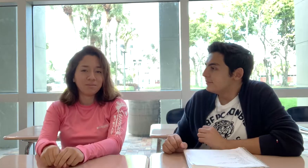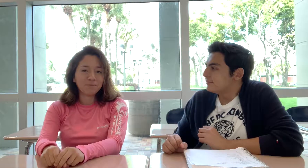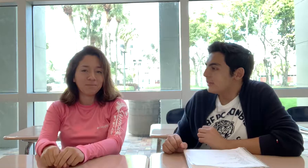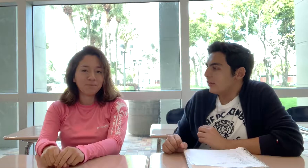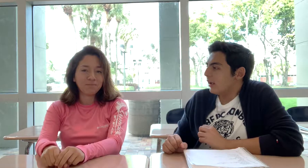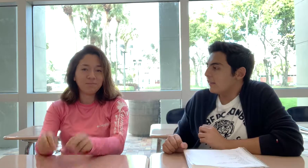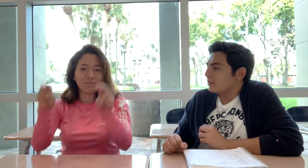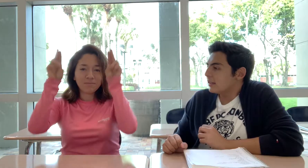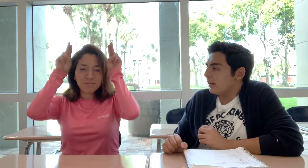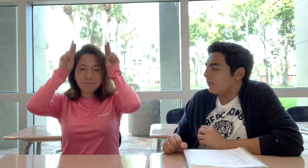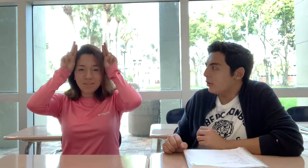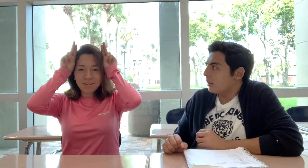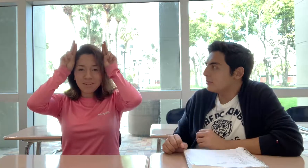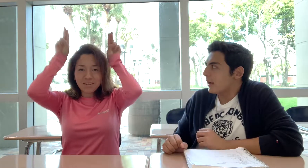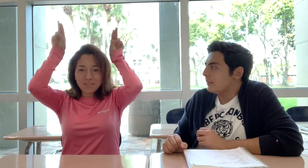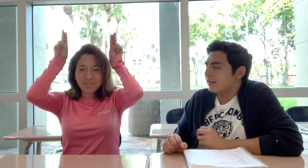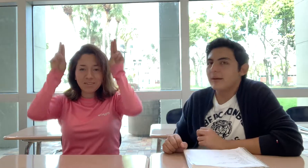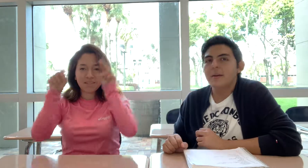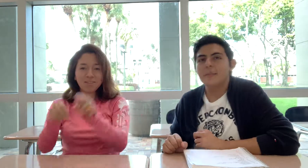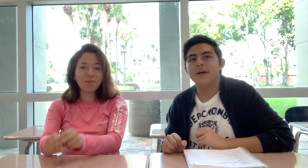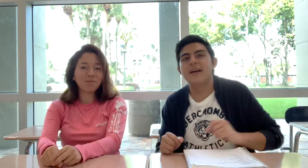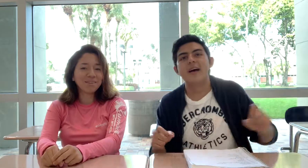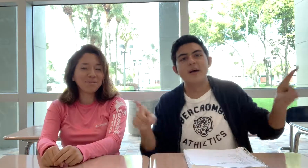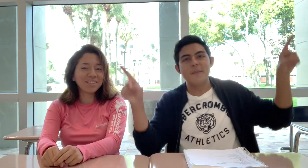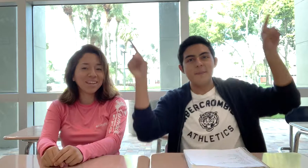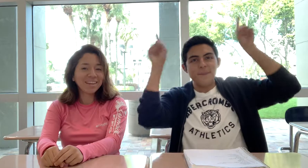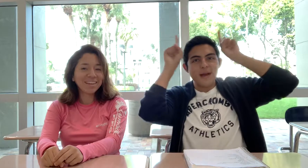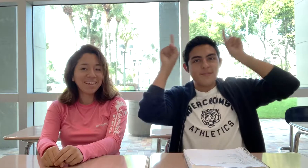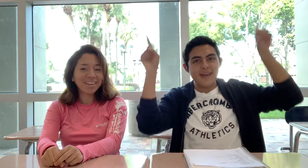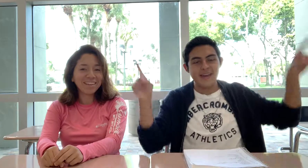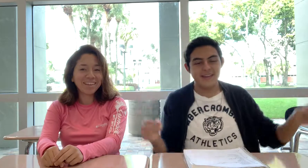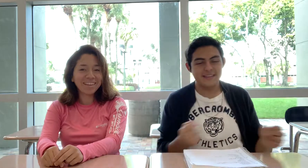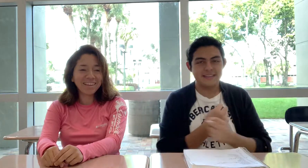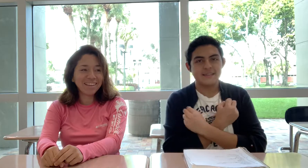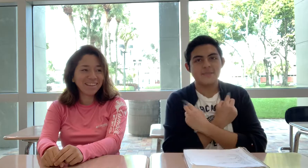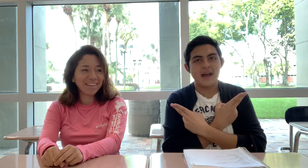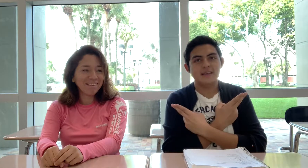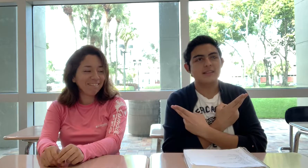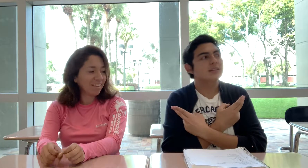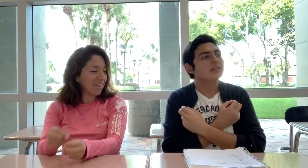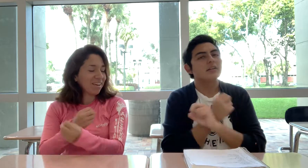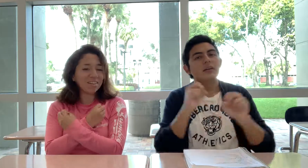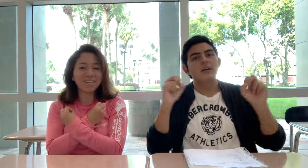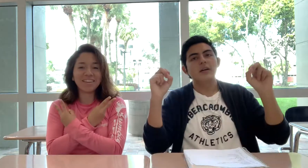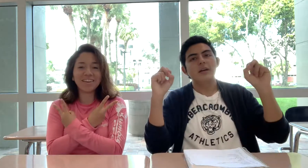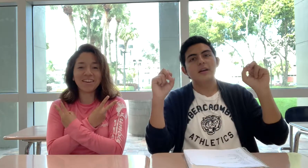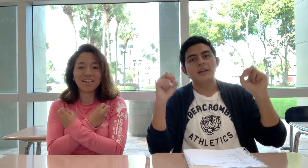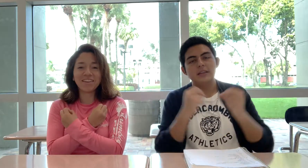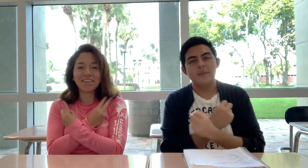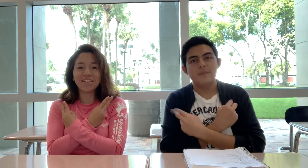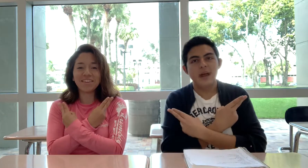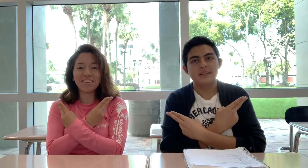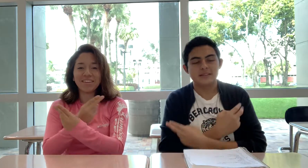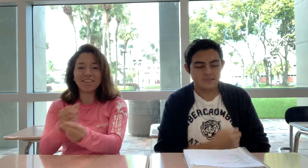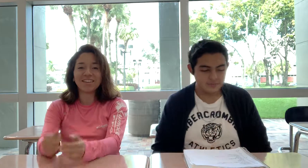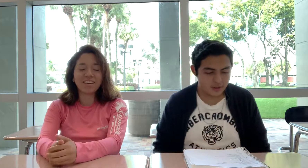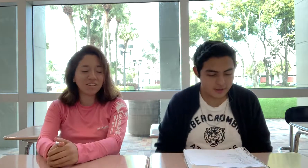I don't think I just said that. Oh that was Batman. Oh. Batman. This is Bat. Oh. Okay. Bat. Got it. Alright.